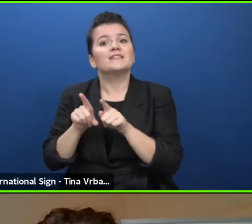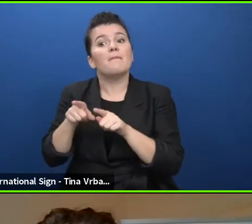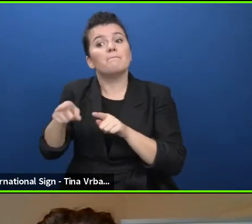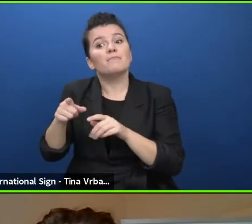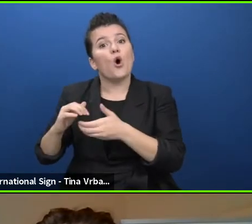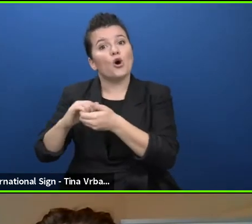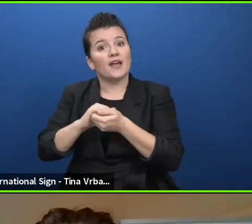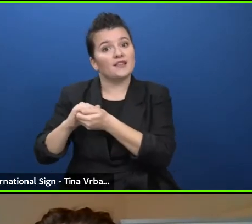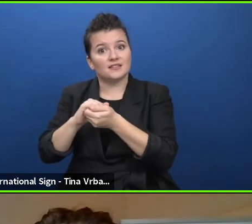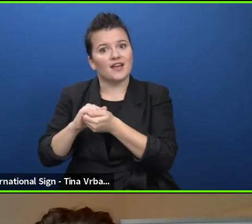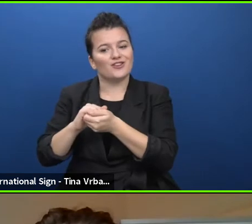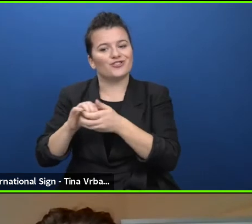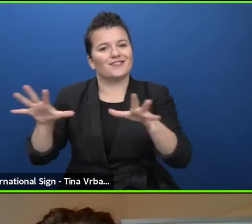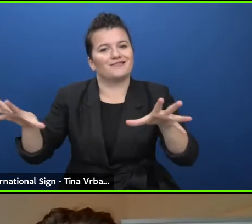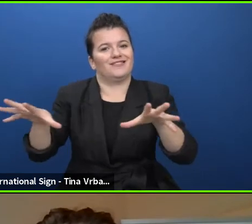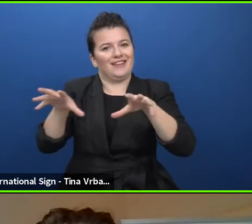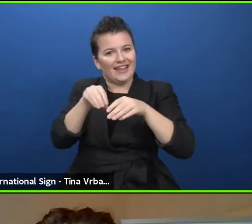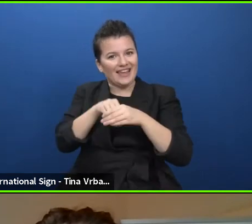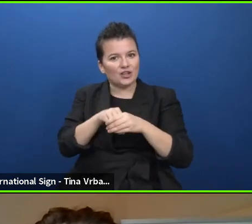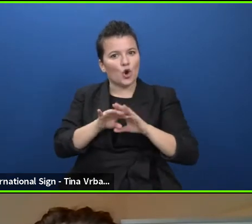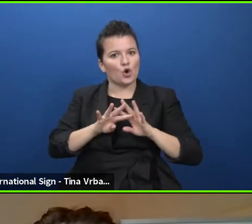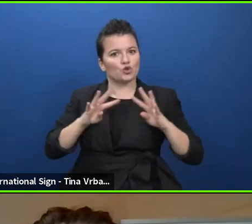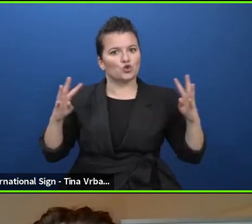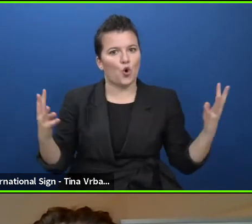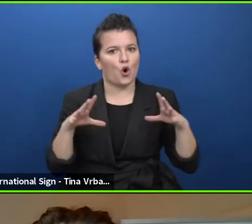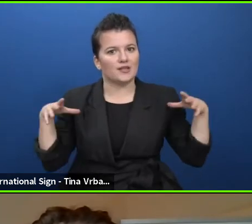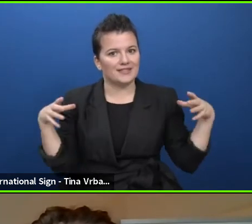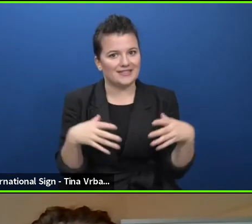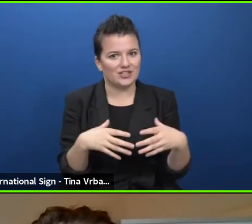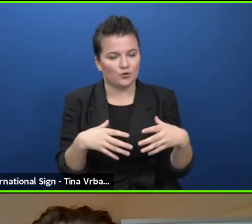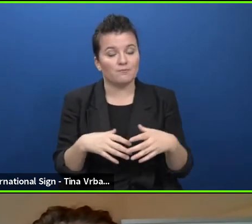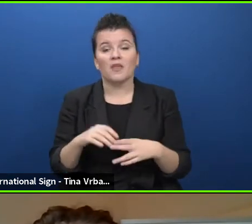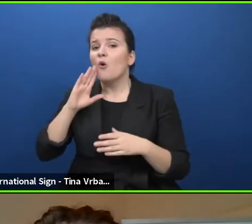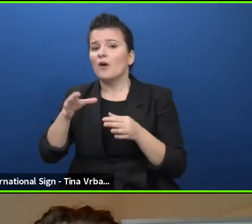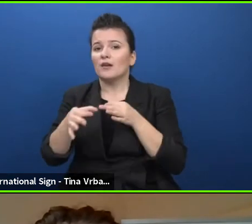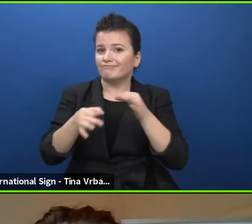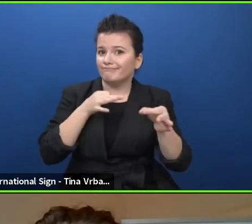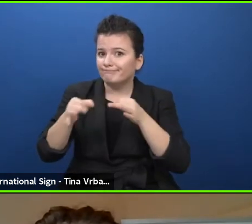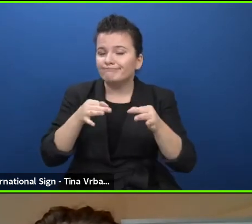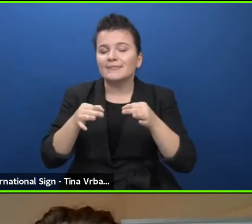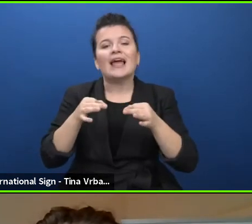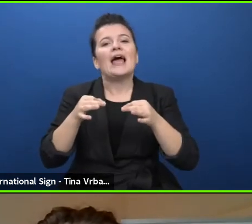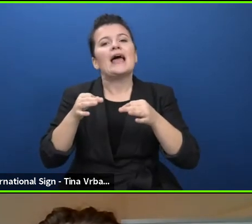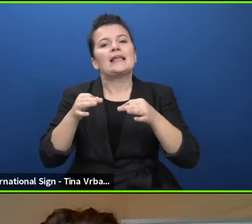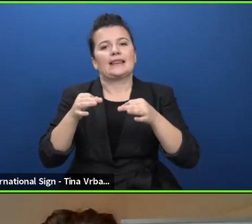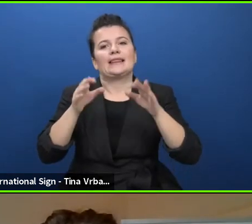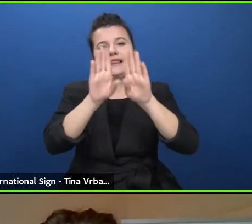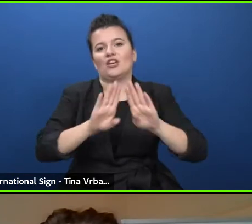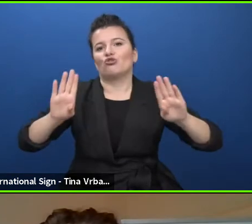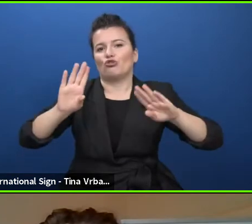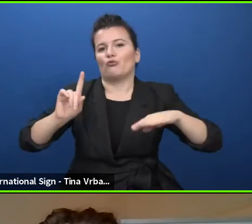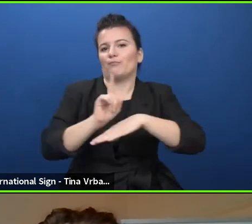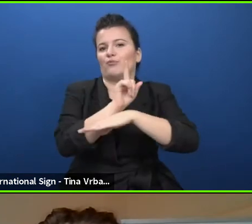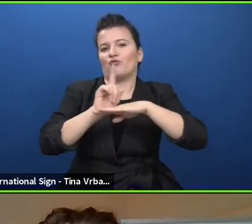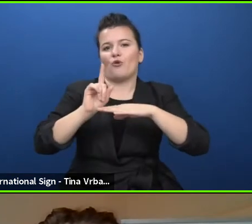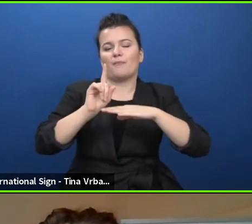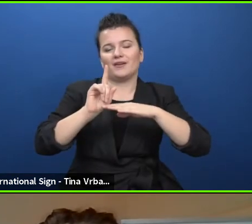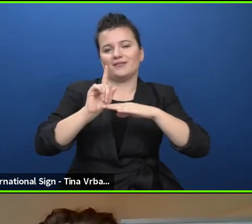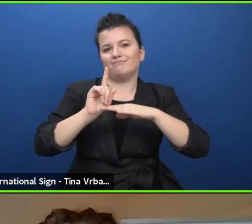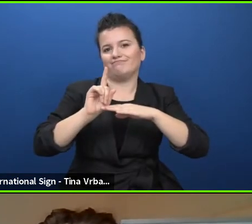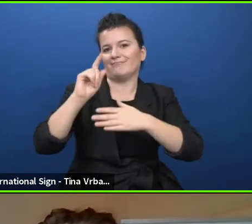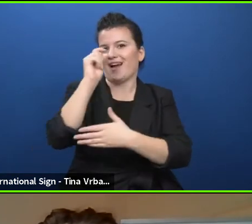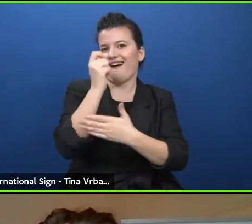She will lead you through the morning sessions of the Social Dimension of Theatre and Performing Arts. Auza,